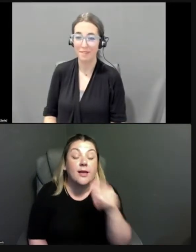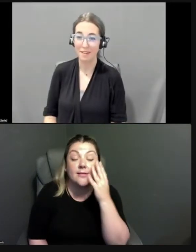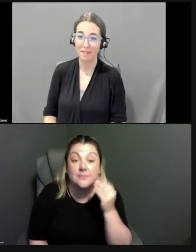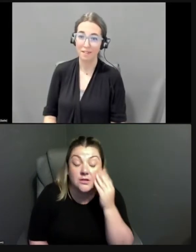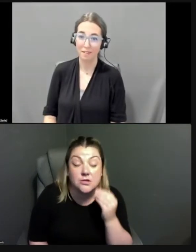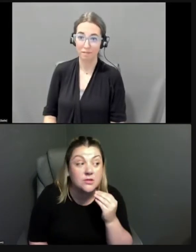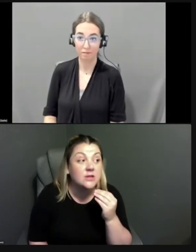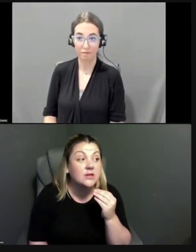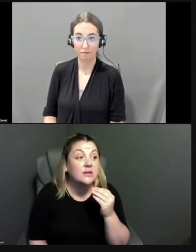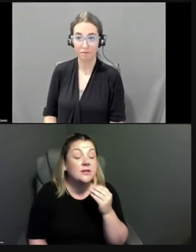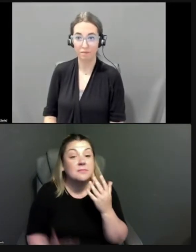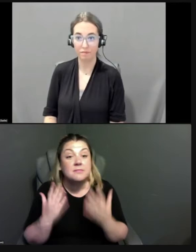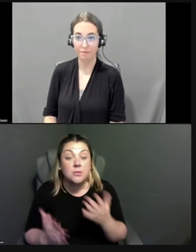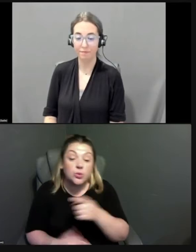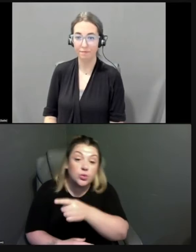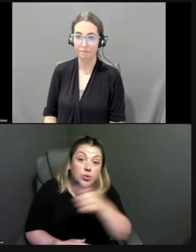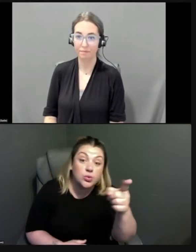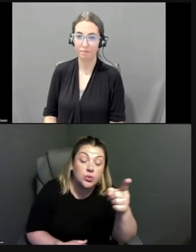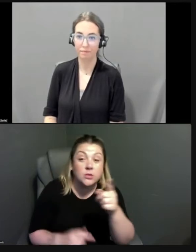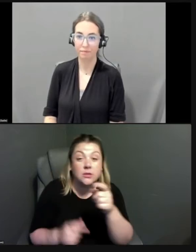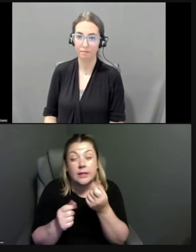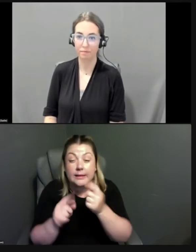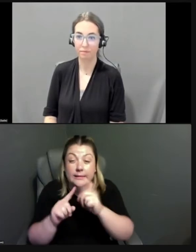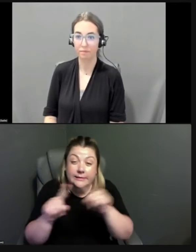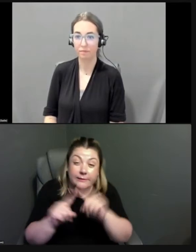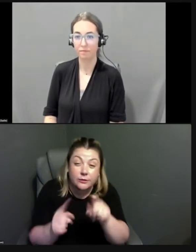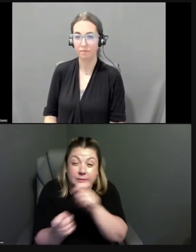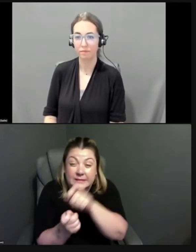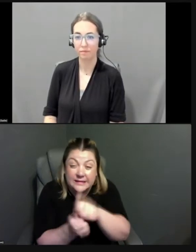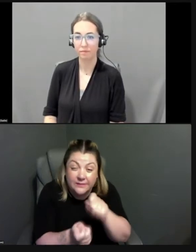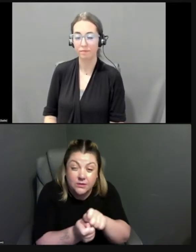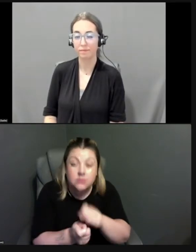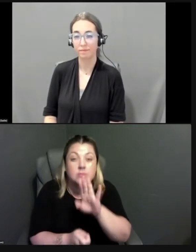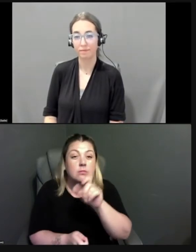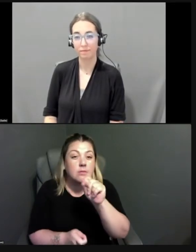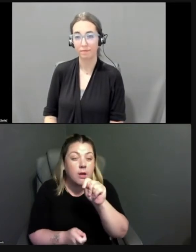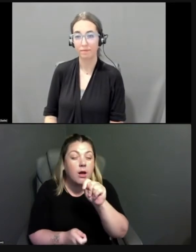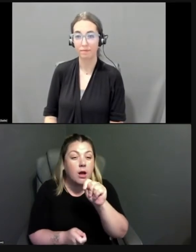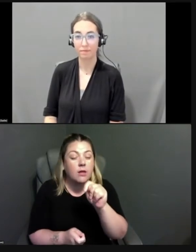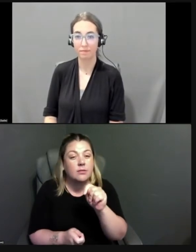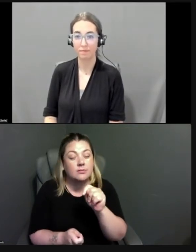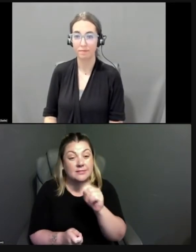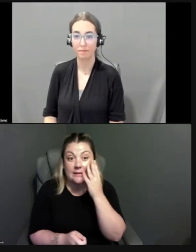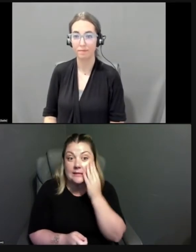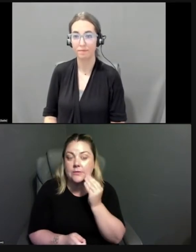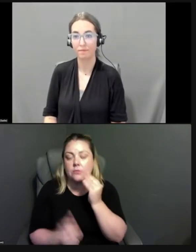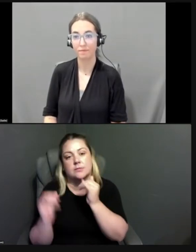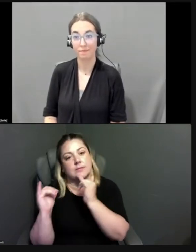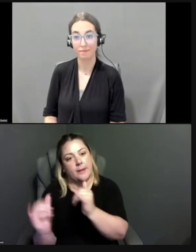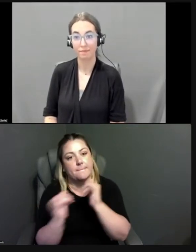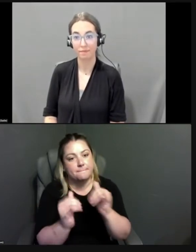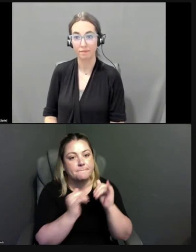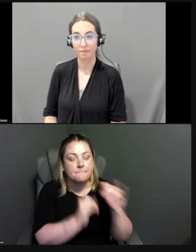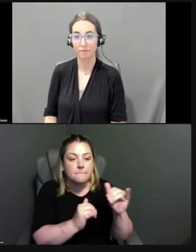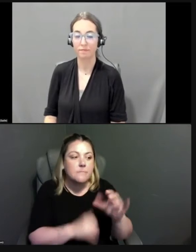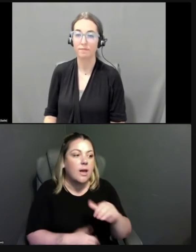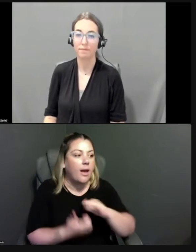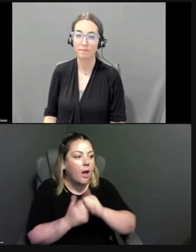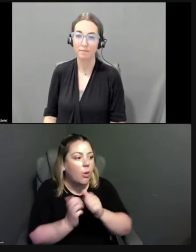the details are different for a lot of people, but I think a lot of people have similar experiences about how they